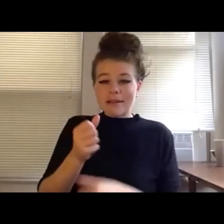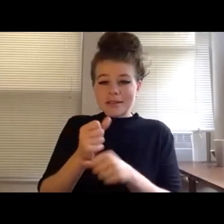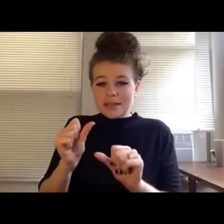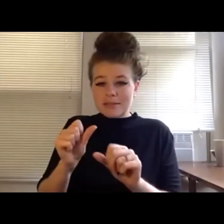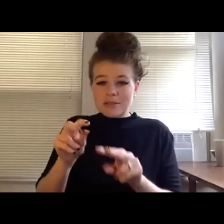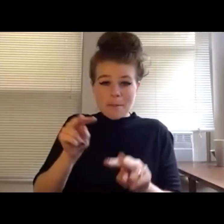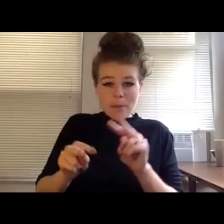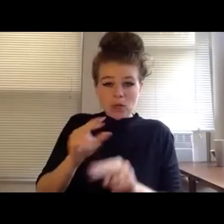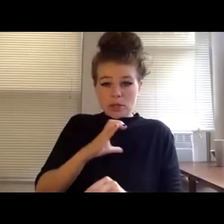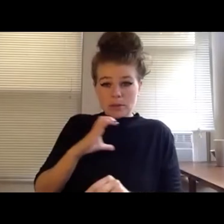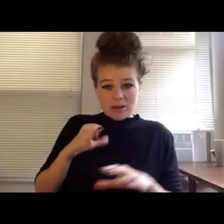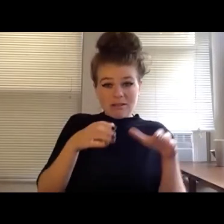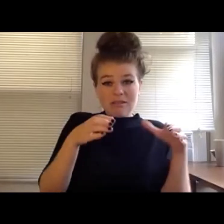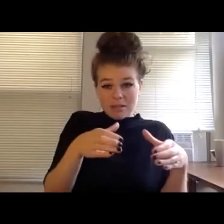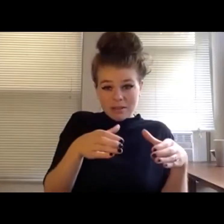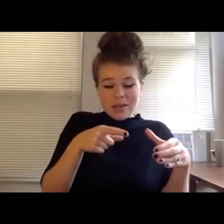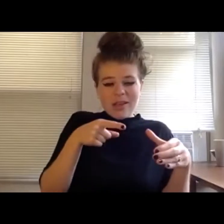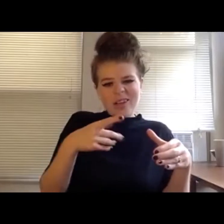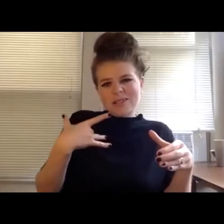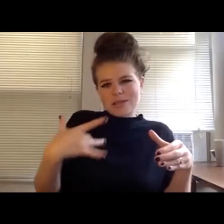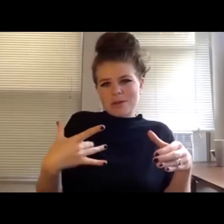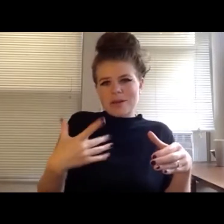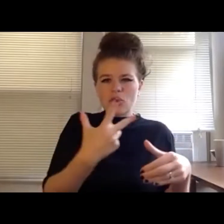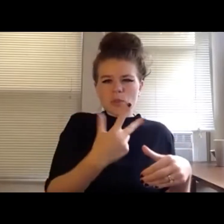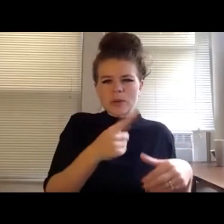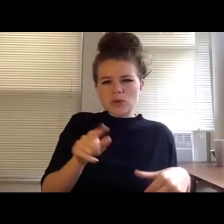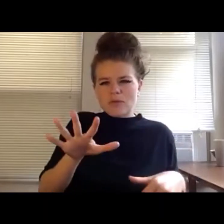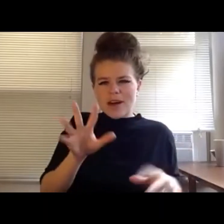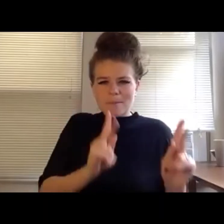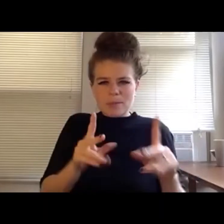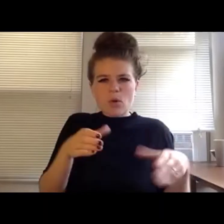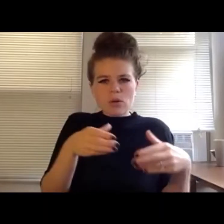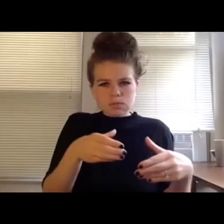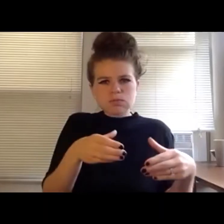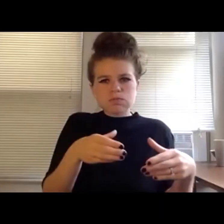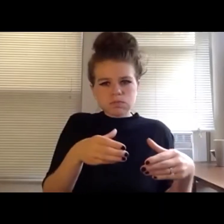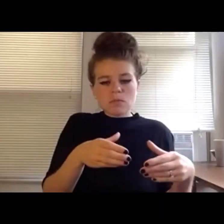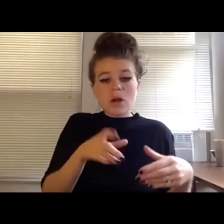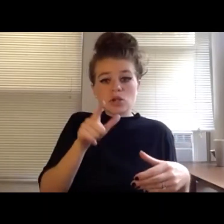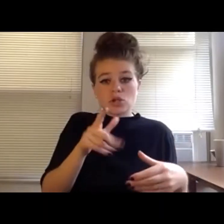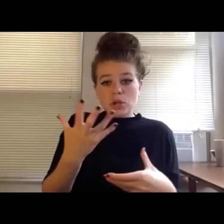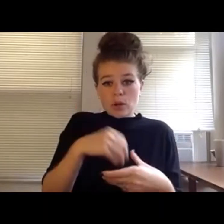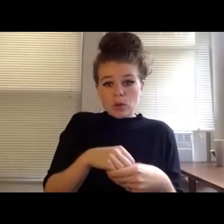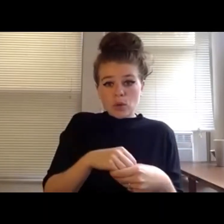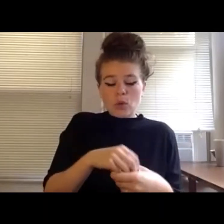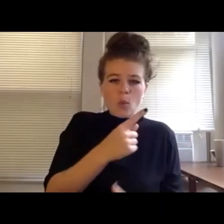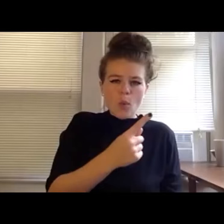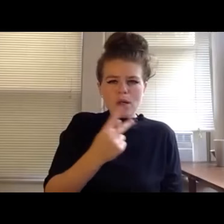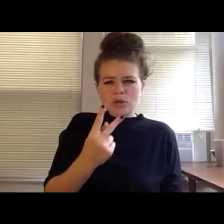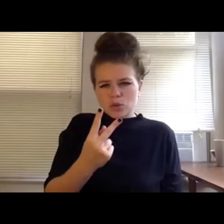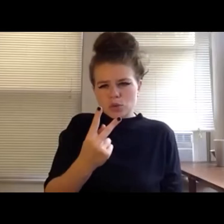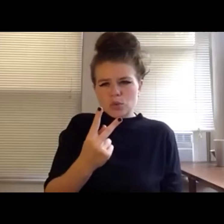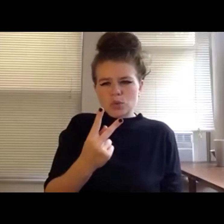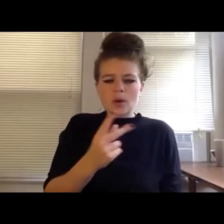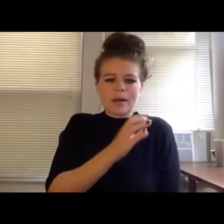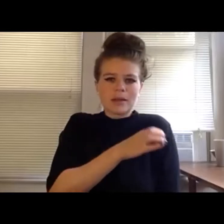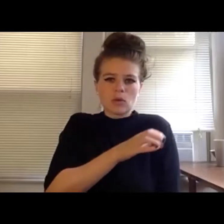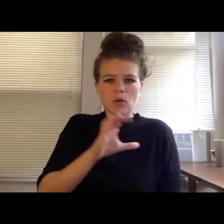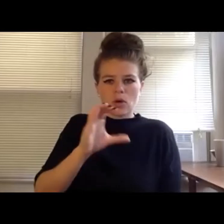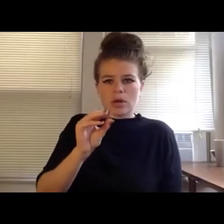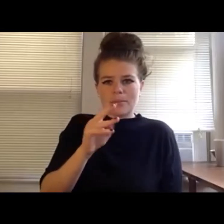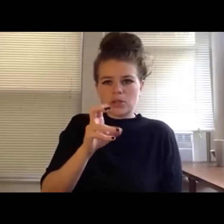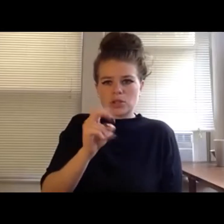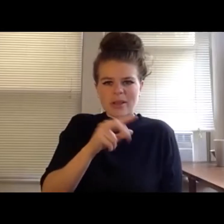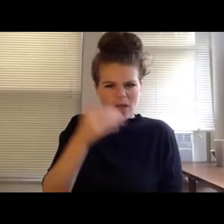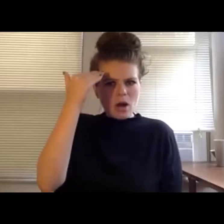Monitoring Committee, is composed usually of 3 to 5 members and should include 1 or 2 clinicians knowledgeable in the field